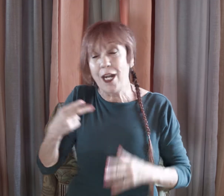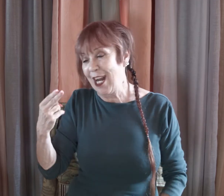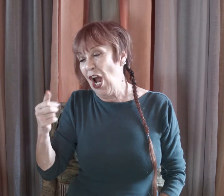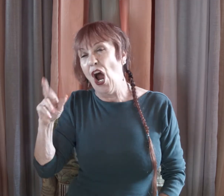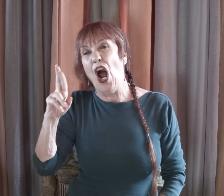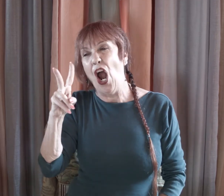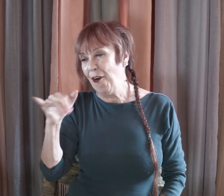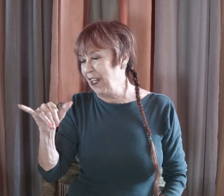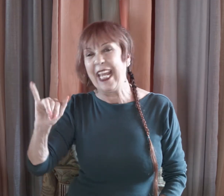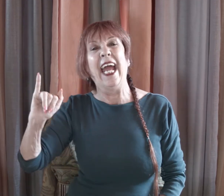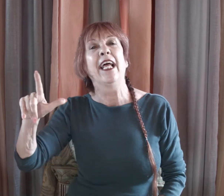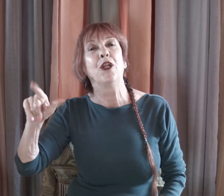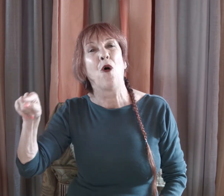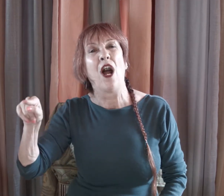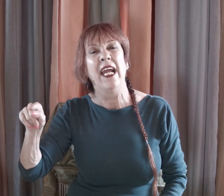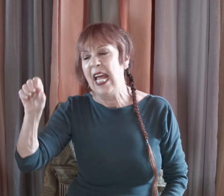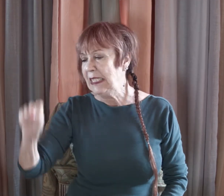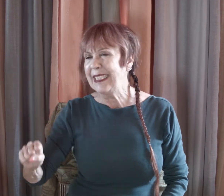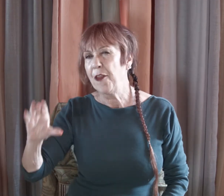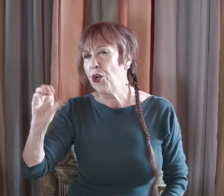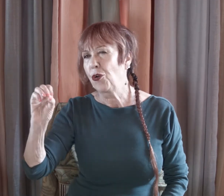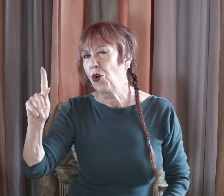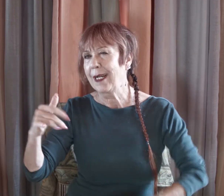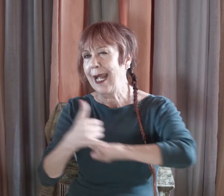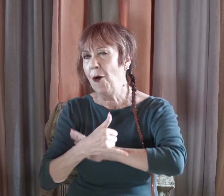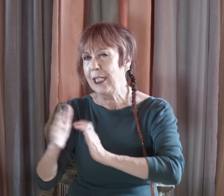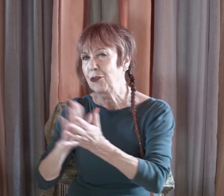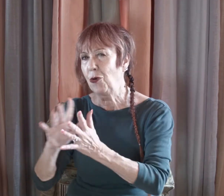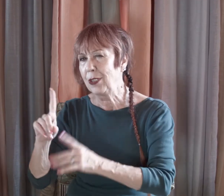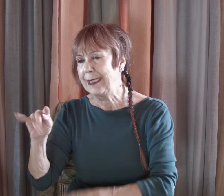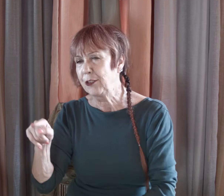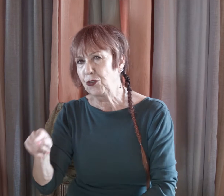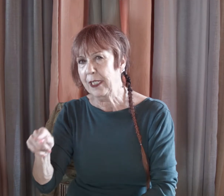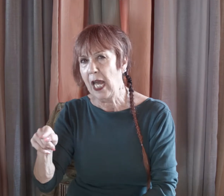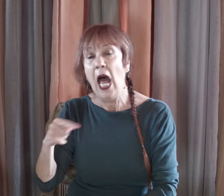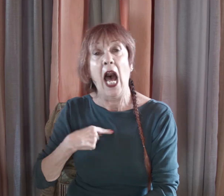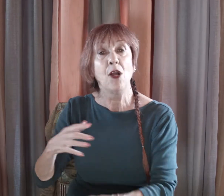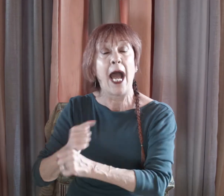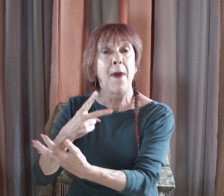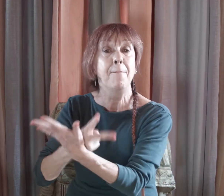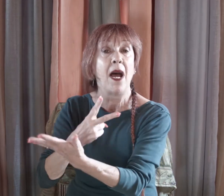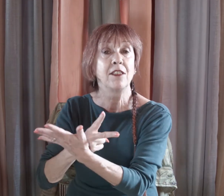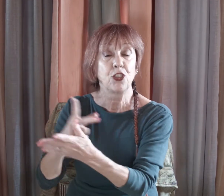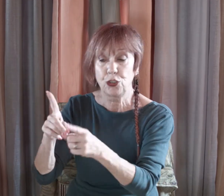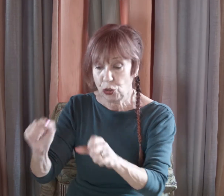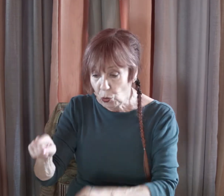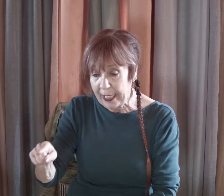in Harvey, Illinois, which is a southern Cook County school district, because I was getting my master's degree